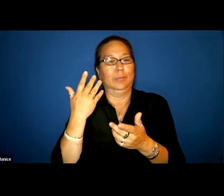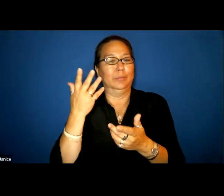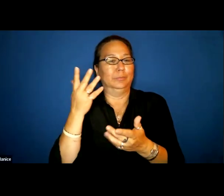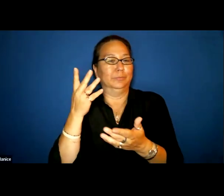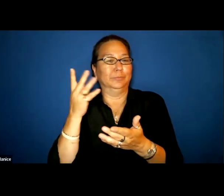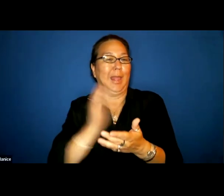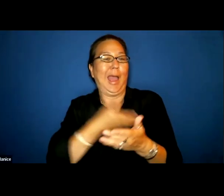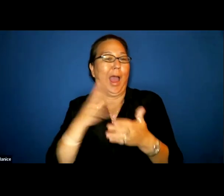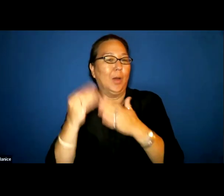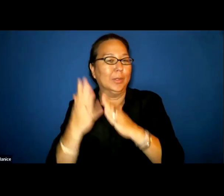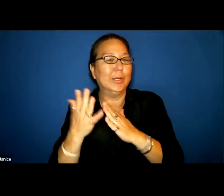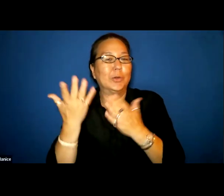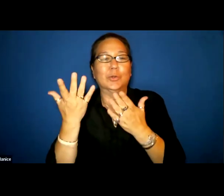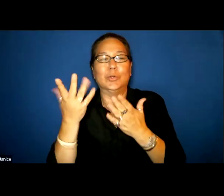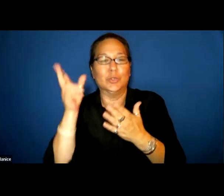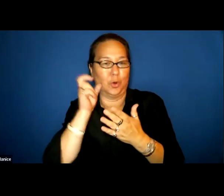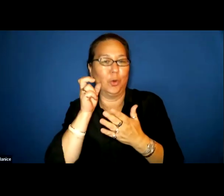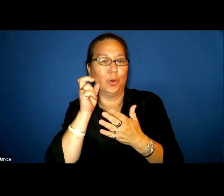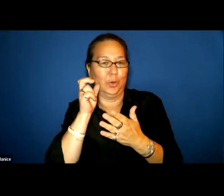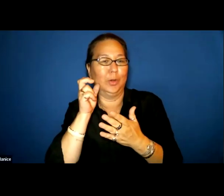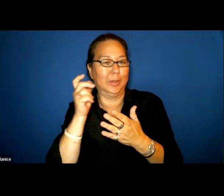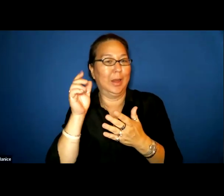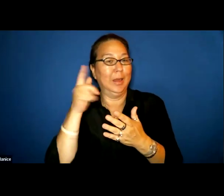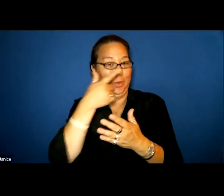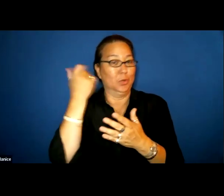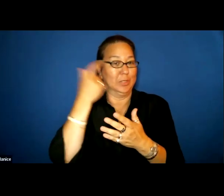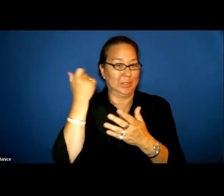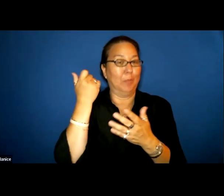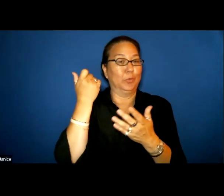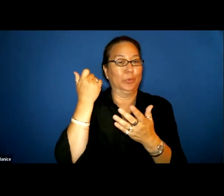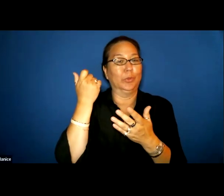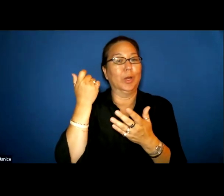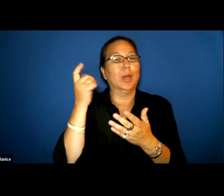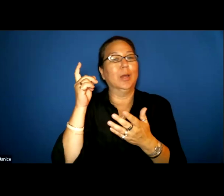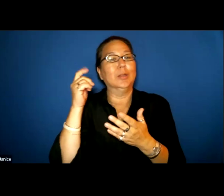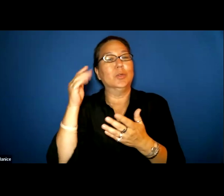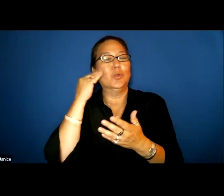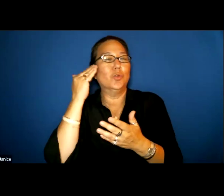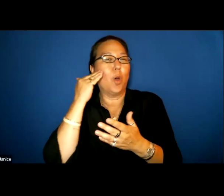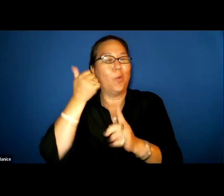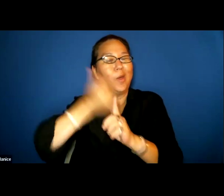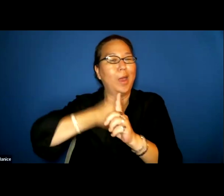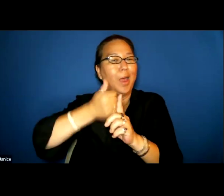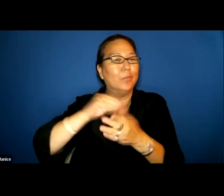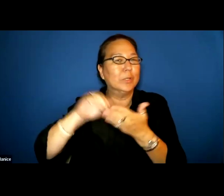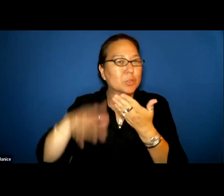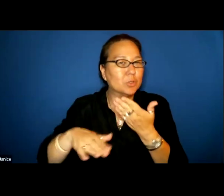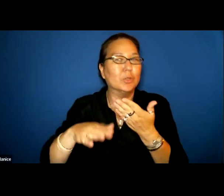exceptional at making sure their teams are oriented to welcome kids, to get to know them, to figure out what the barriers are for a